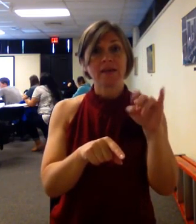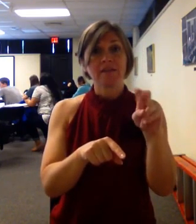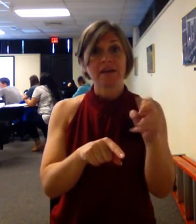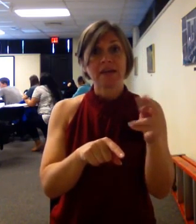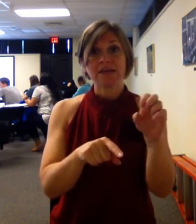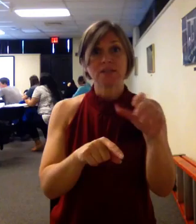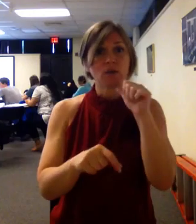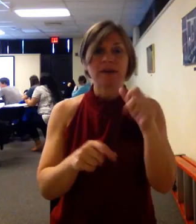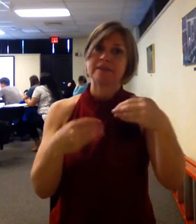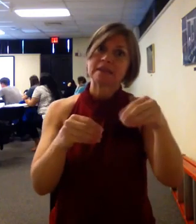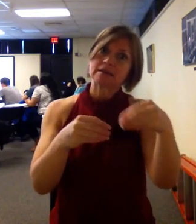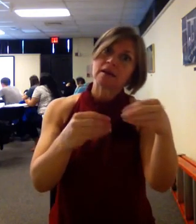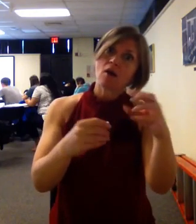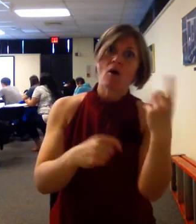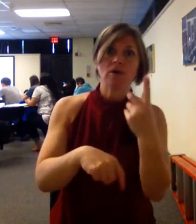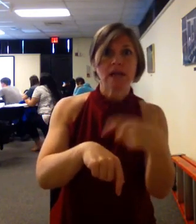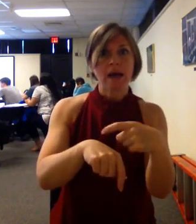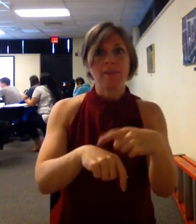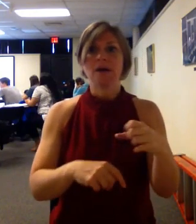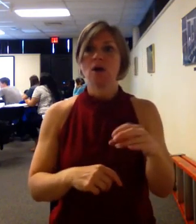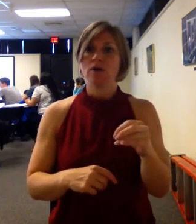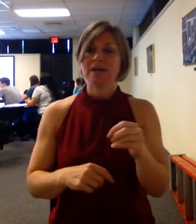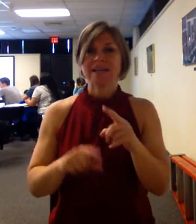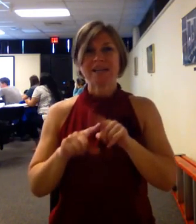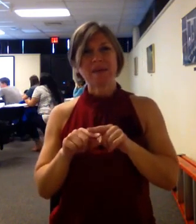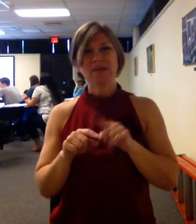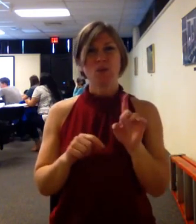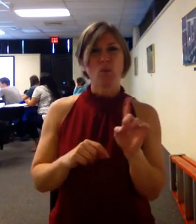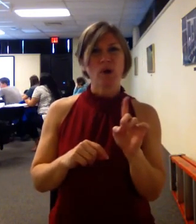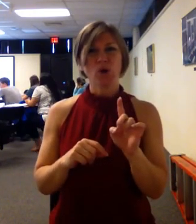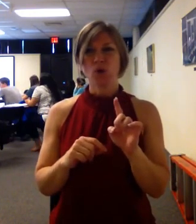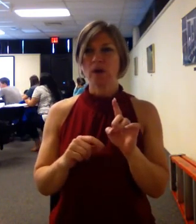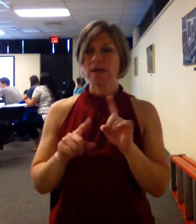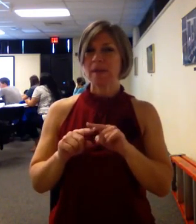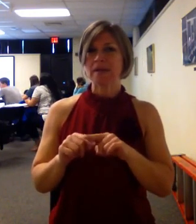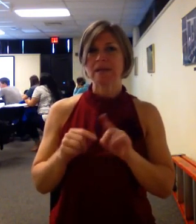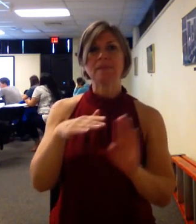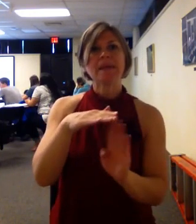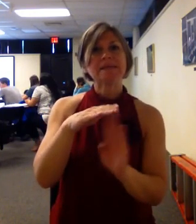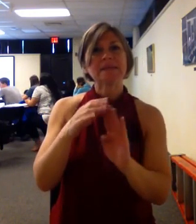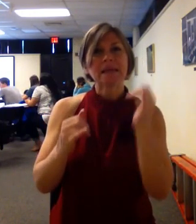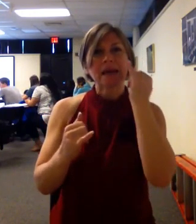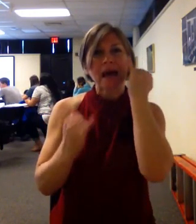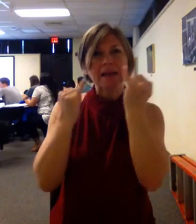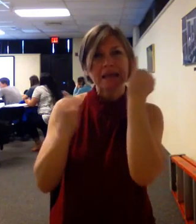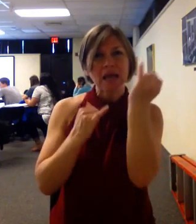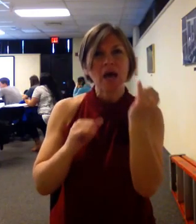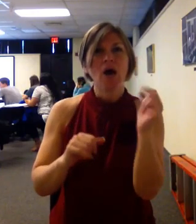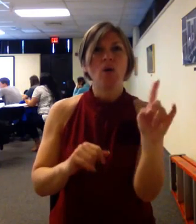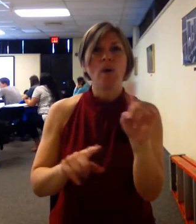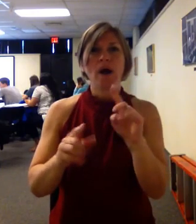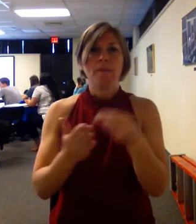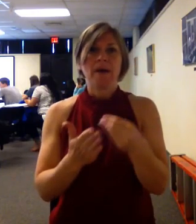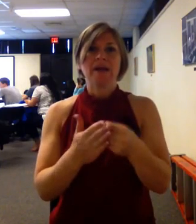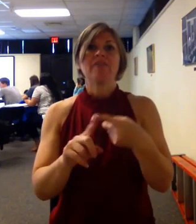to get cash. So once again, this is just kind of to set the stage for you to have a basic understanding of where those returns come from, so that then once you